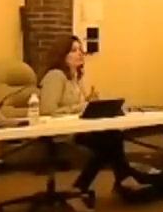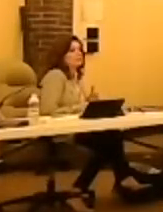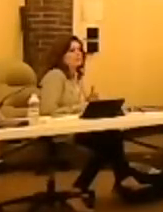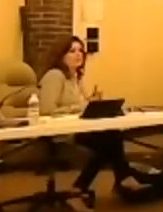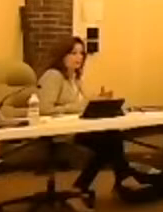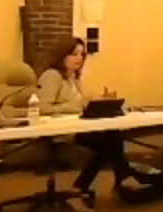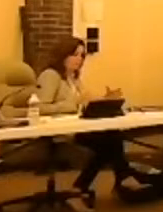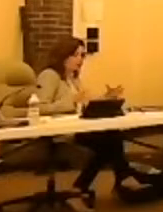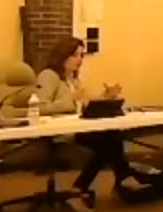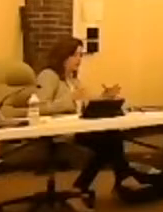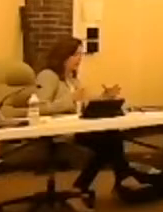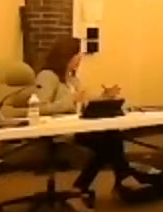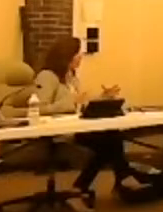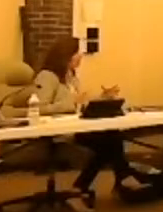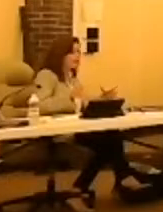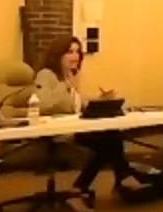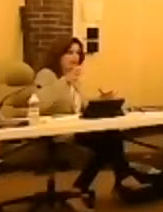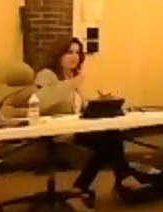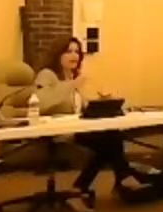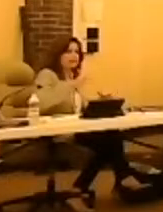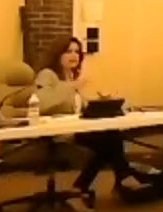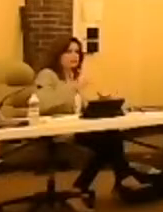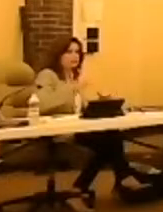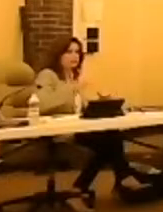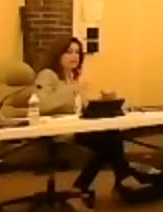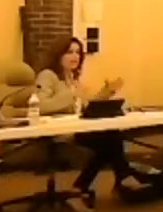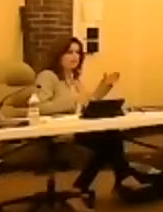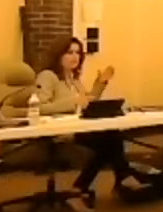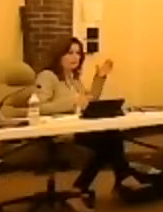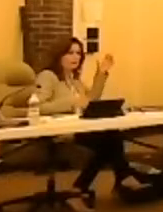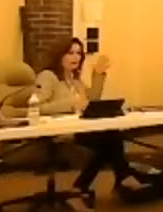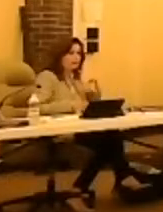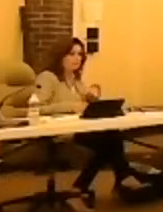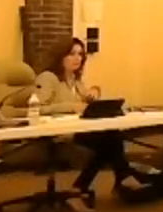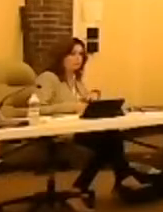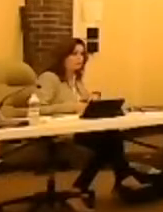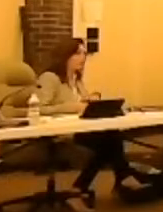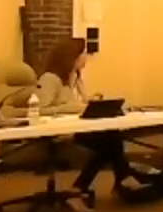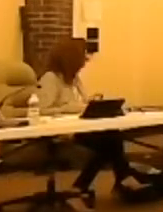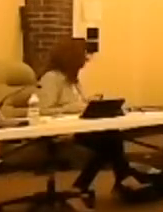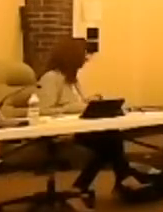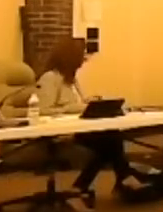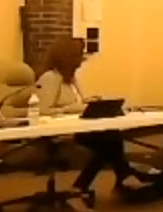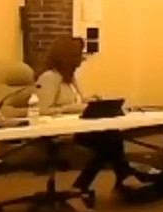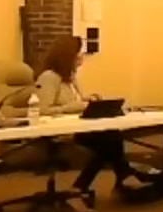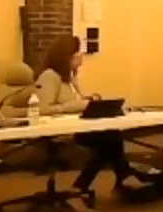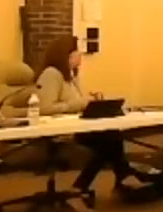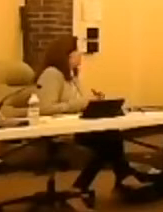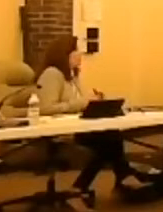of cereal. He would get a bowl like this and half a box of cereal and half a gallon of milk. I